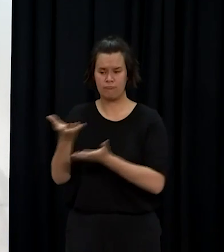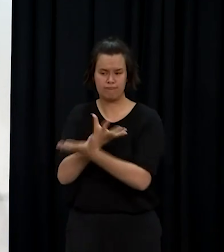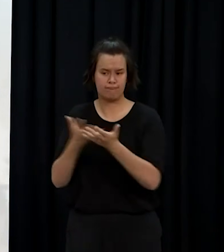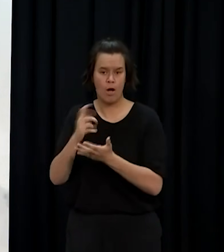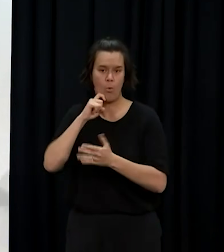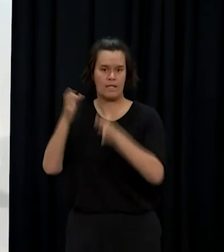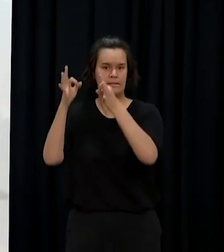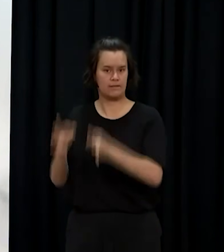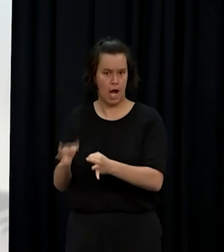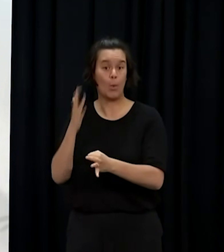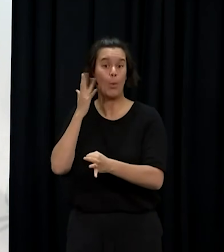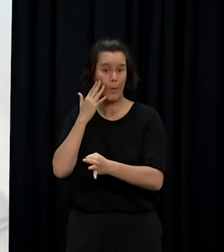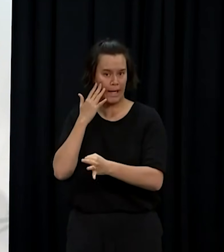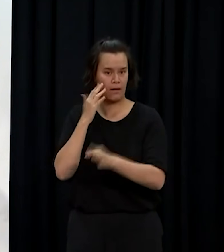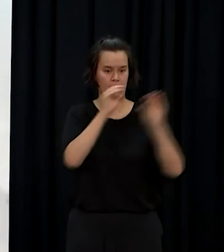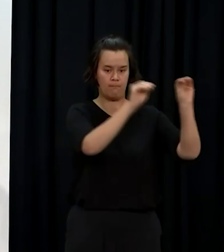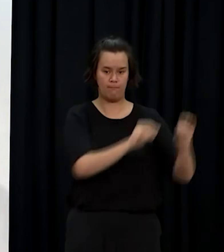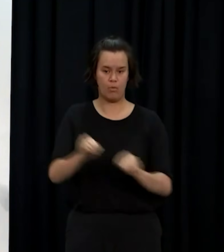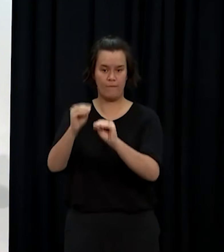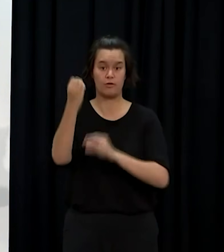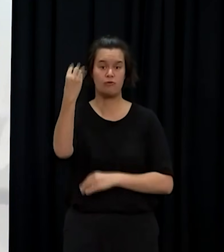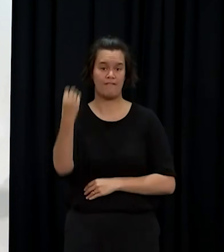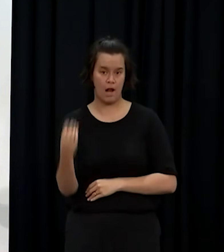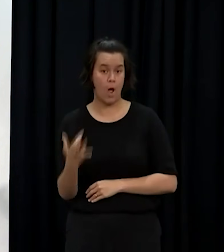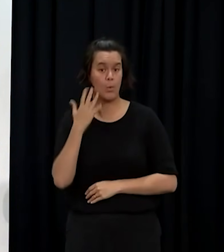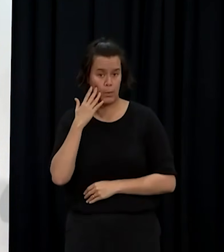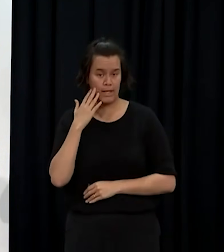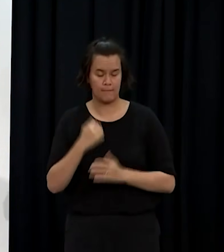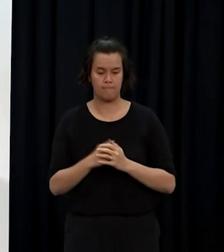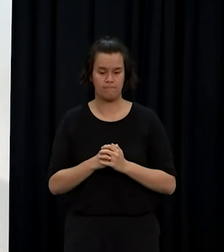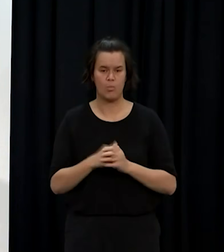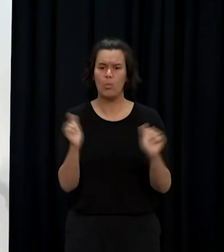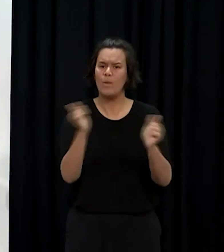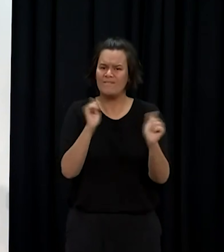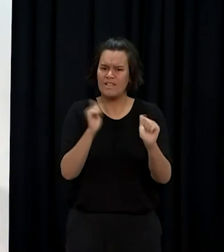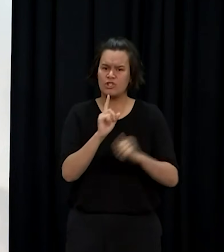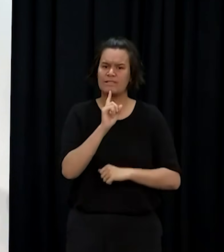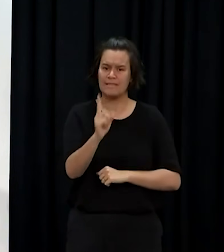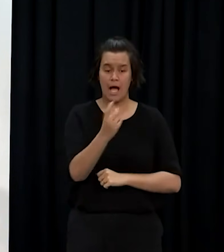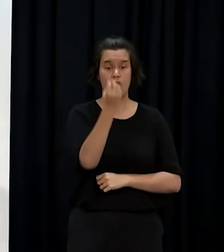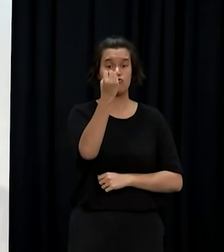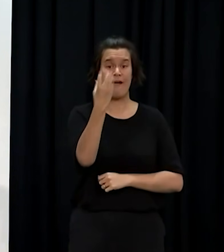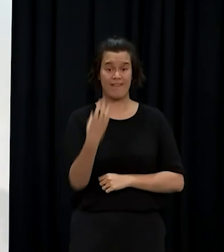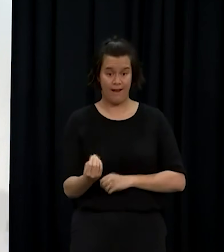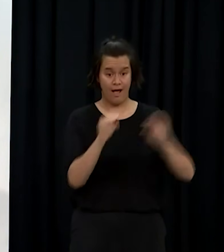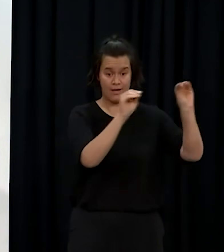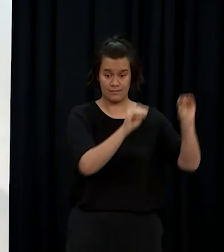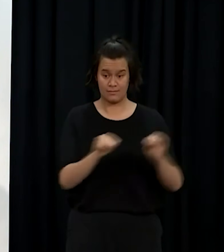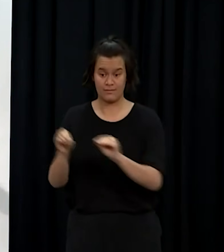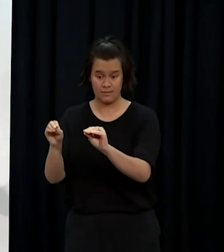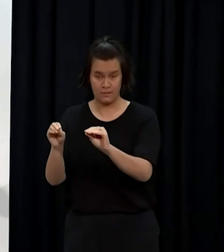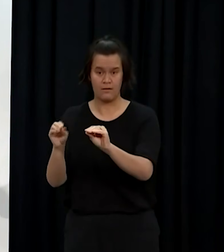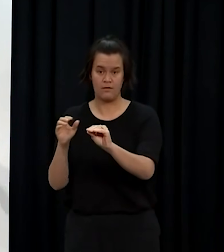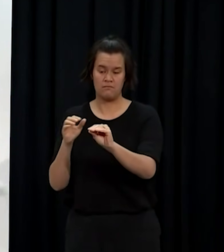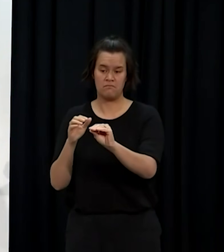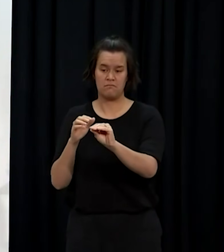Auckland into the new traffic light system. As we have already signalled, we expect that move to occur soon after